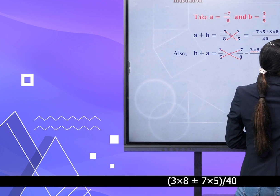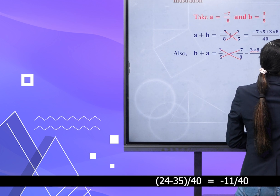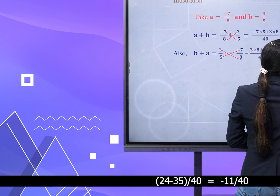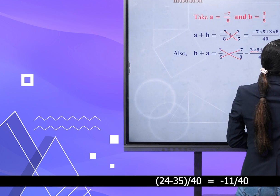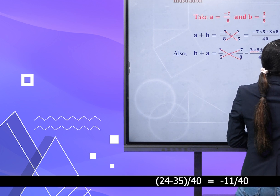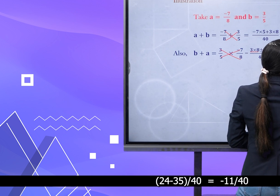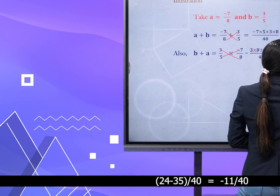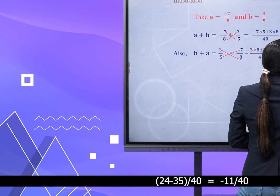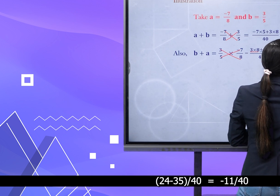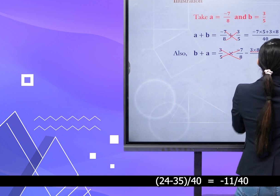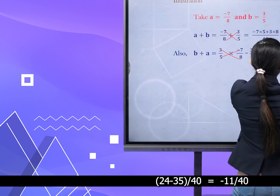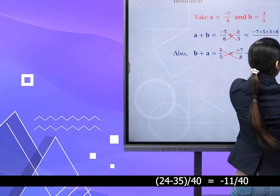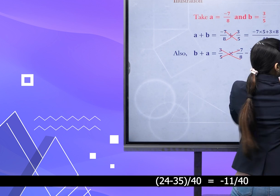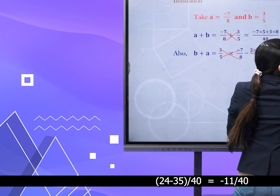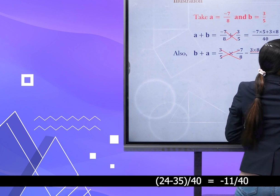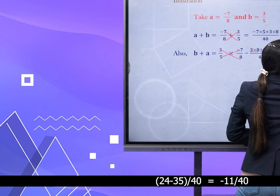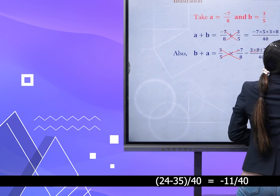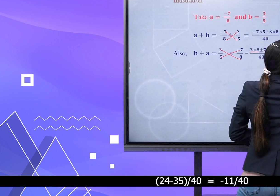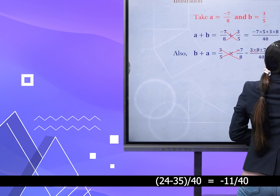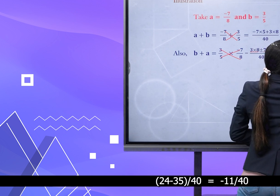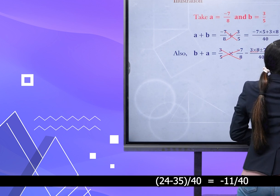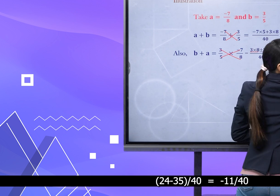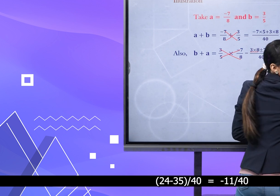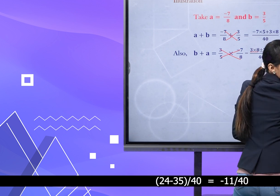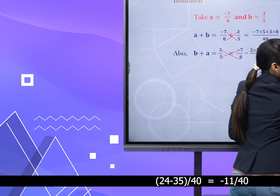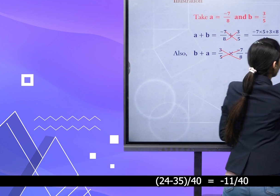Is equal to 24 minus 35 by 40.